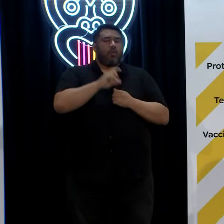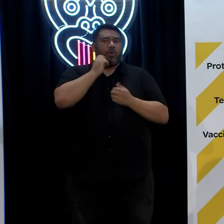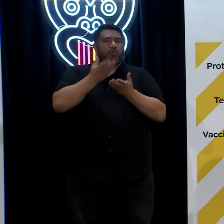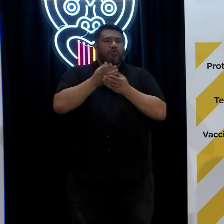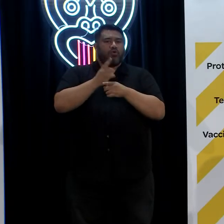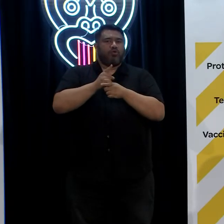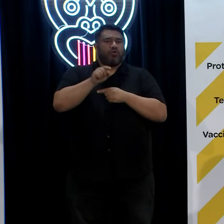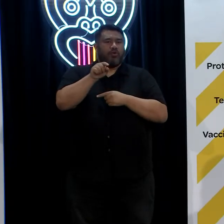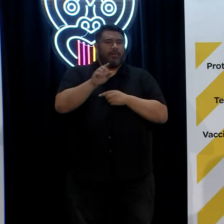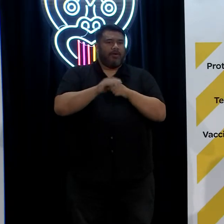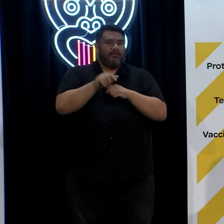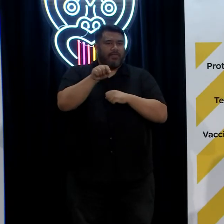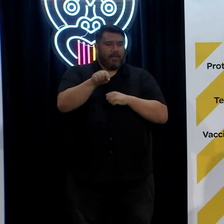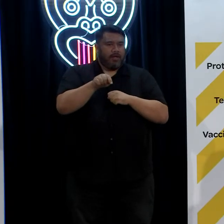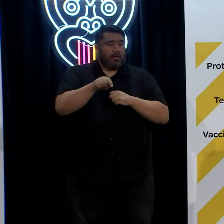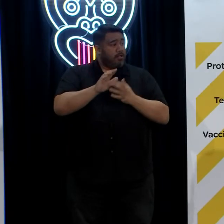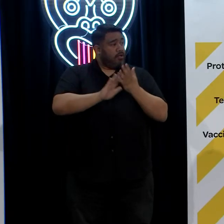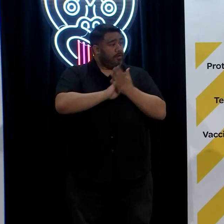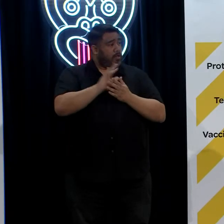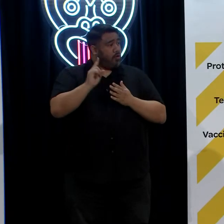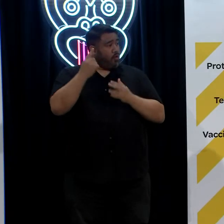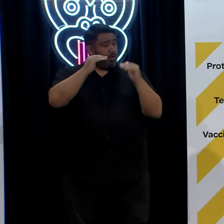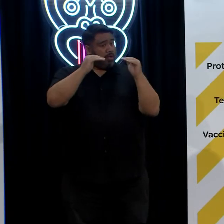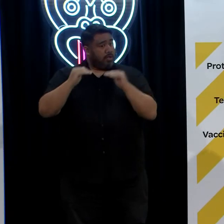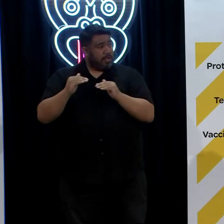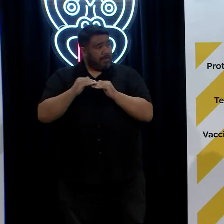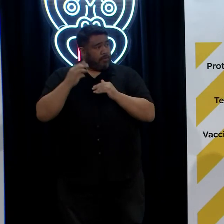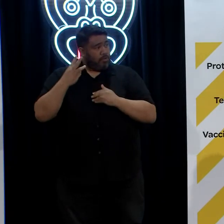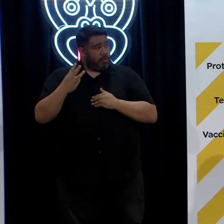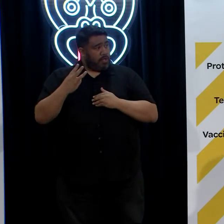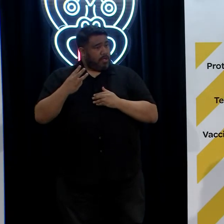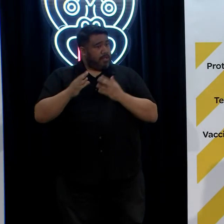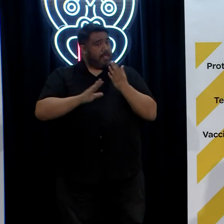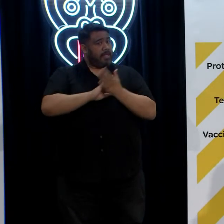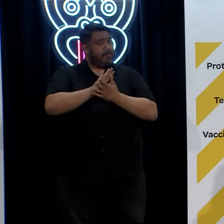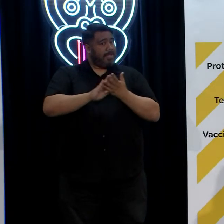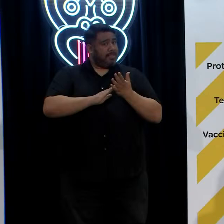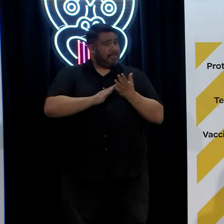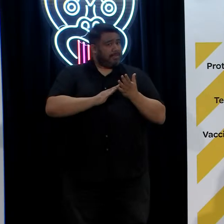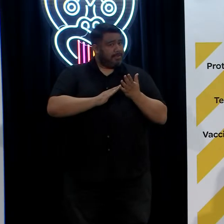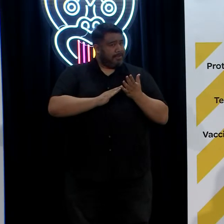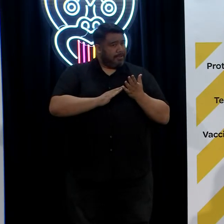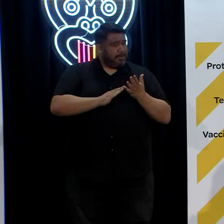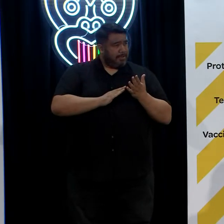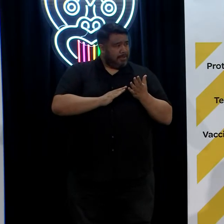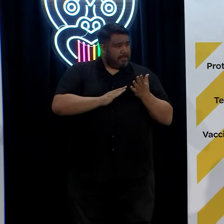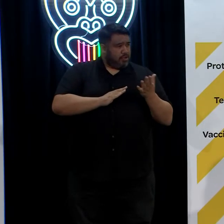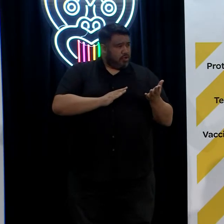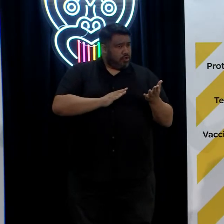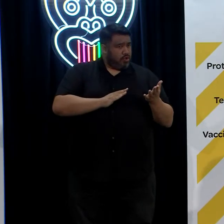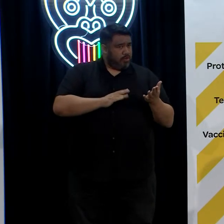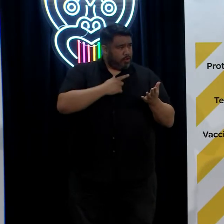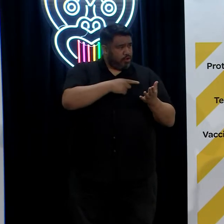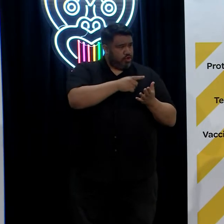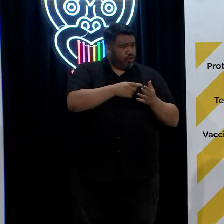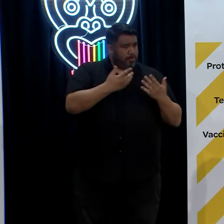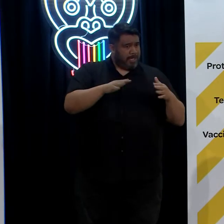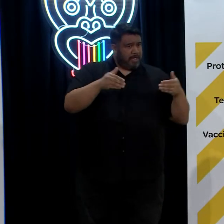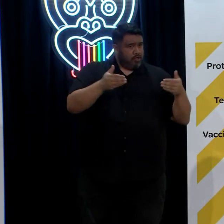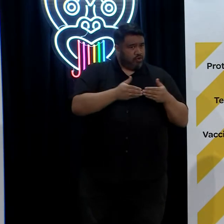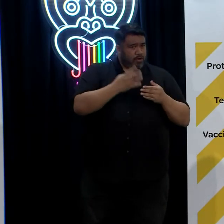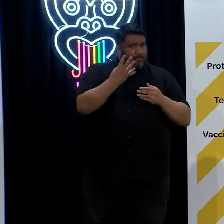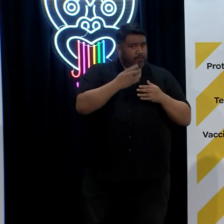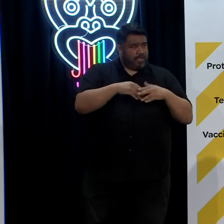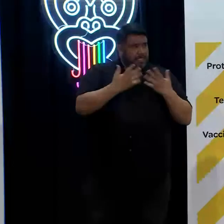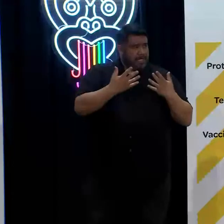forward. So as soon as Auckland moves out of level 4, that will be strengthened though, because you introduced 14 days for Delta,